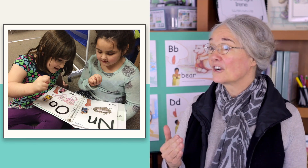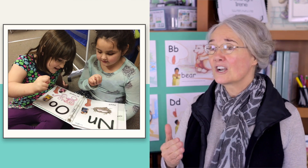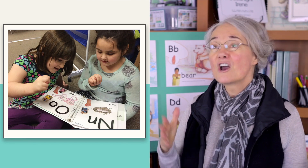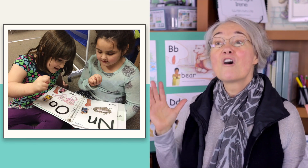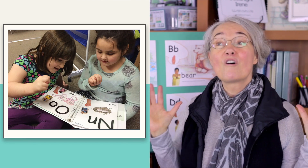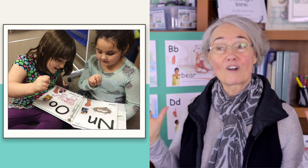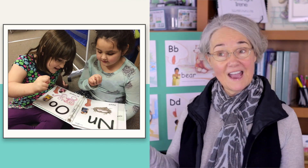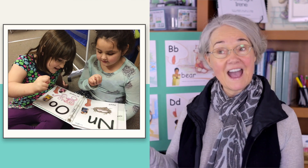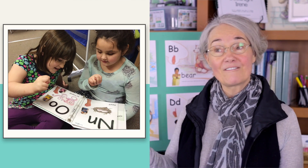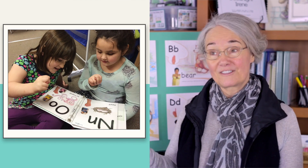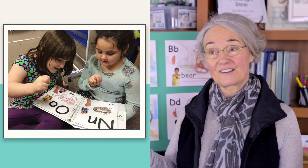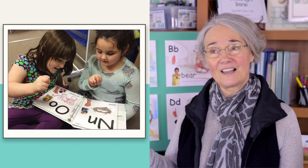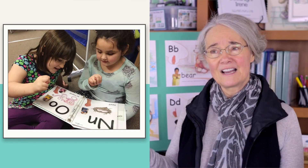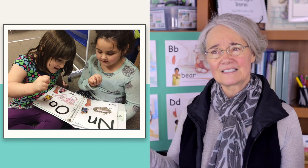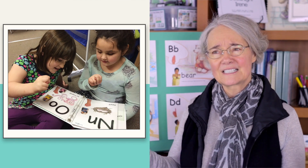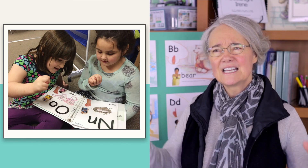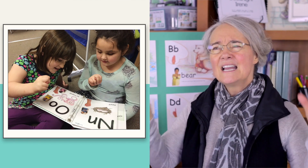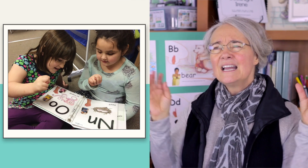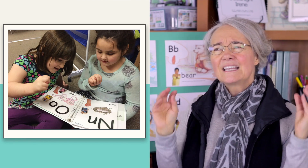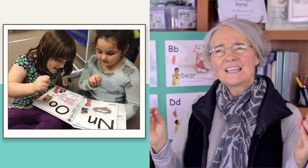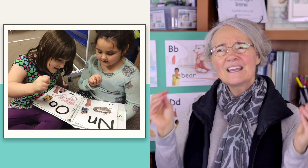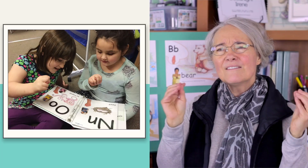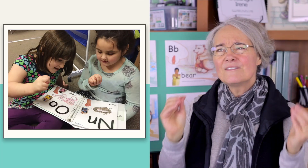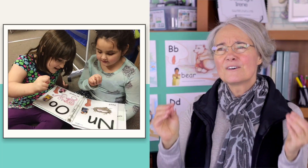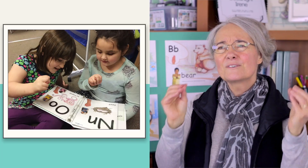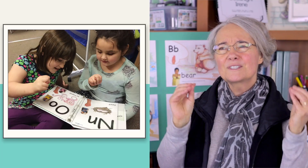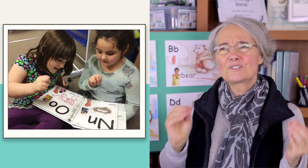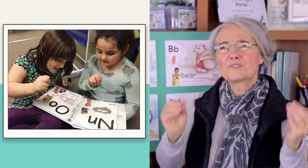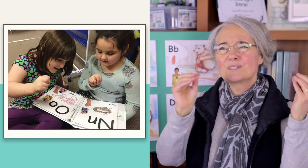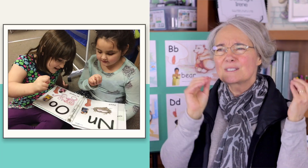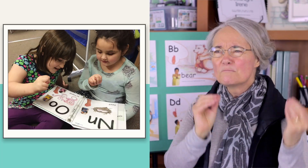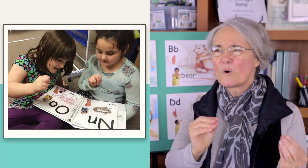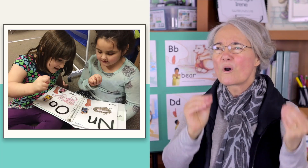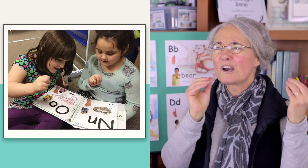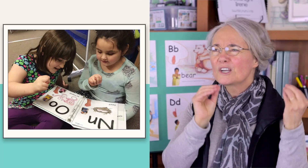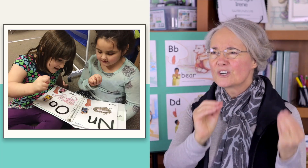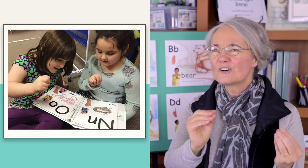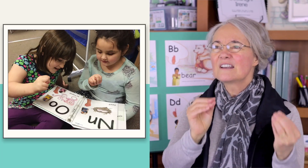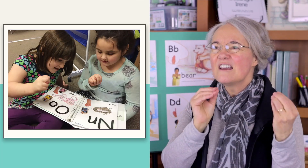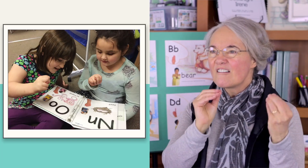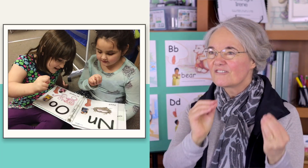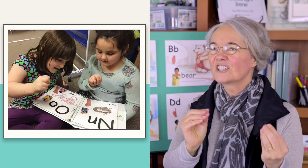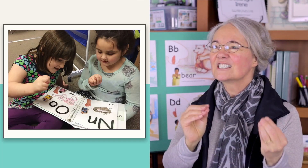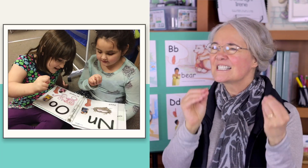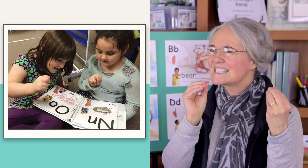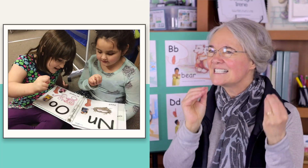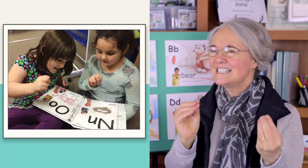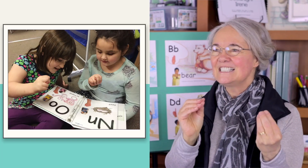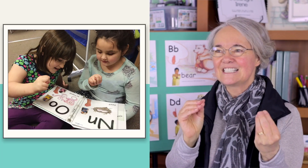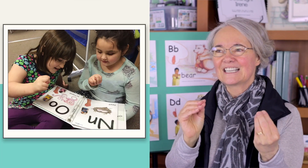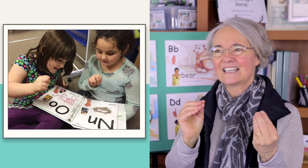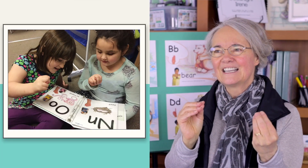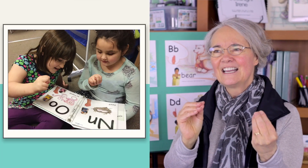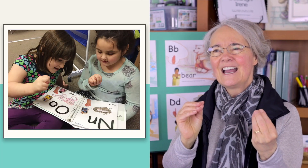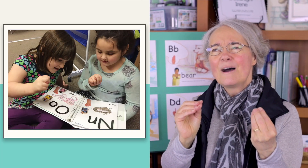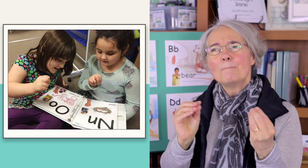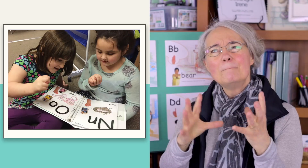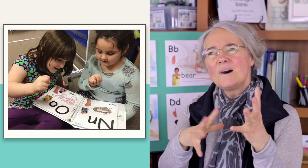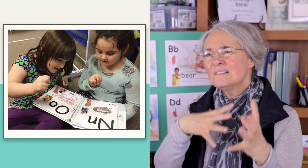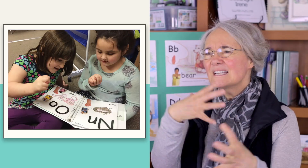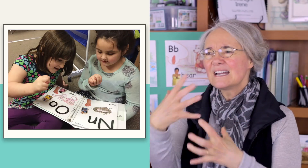as a third or half the class. Give those students more good first teaching.